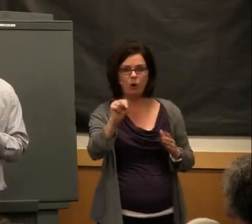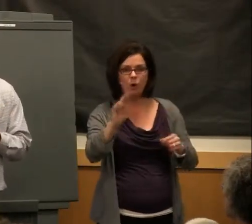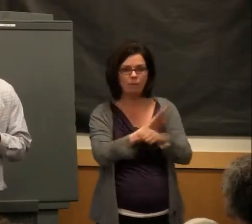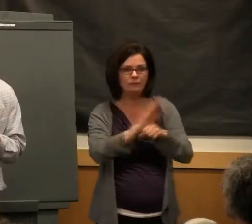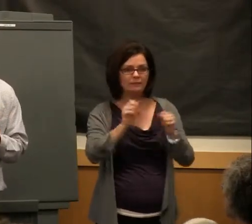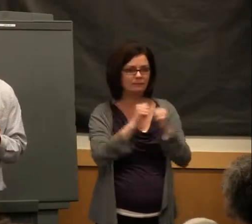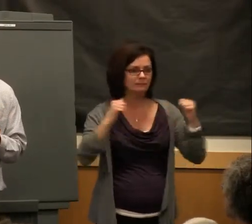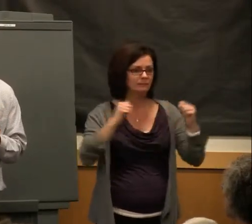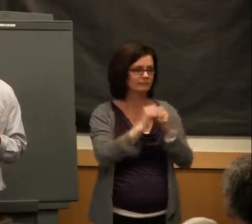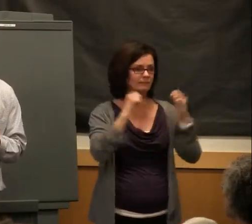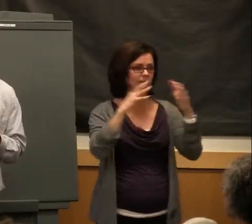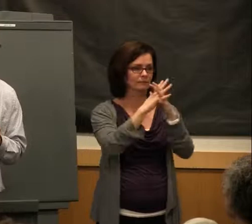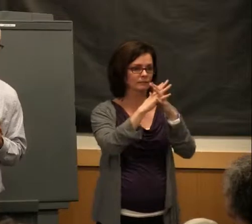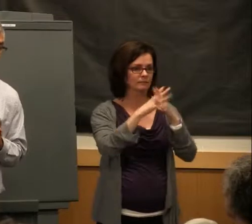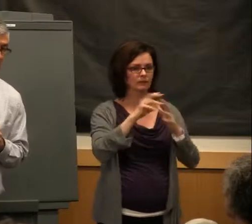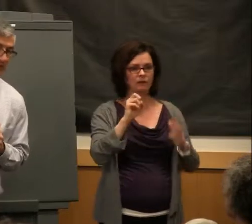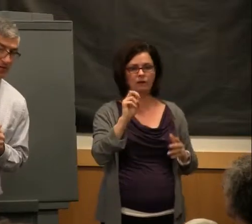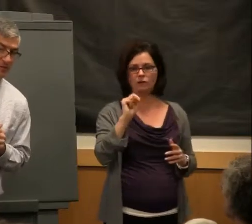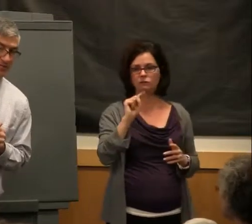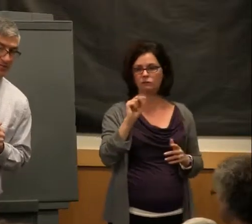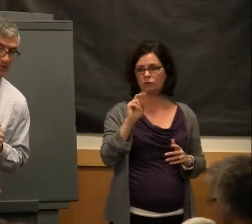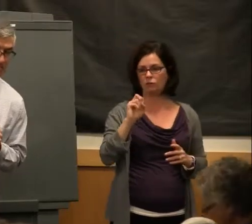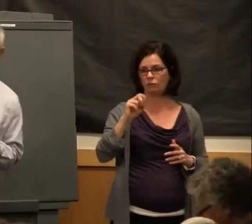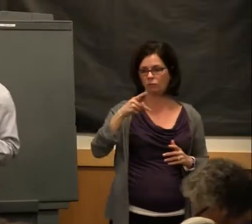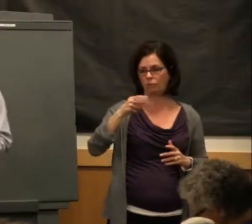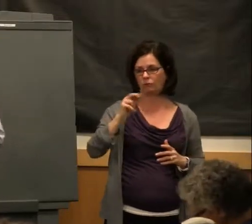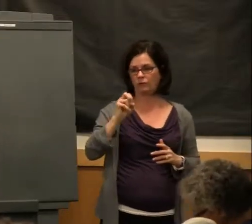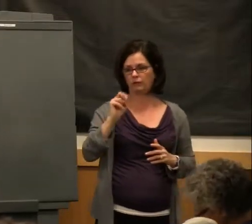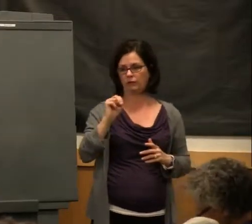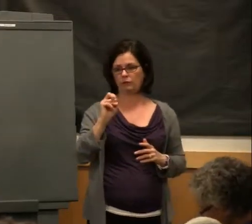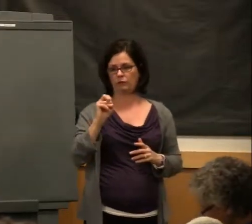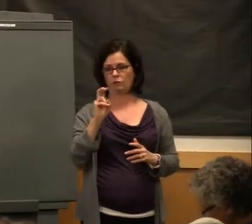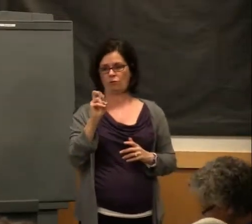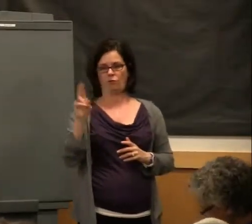and entrepreneurship. So thank you for your time and attention.